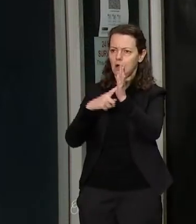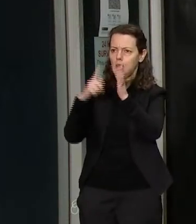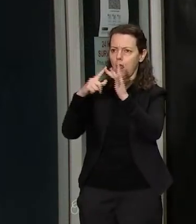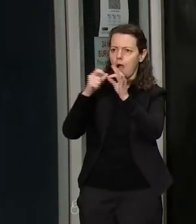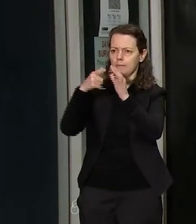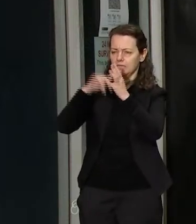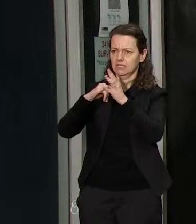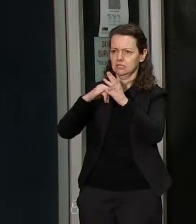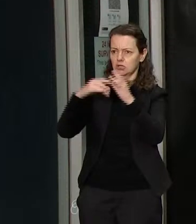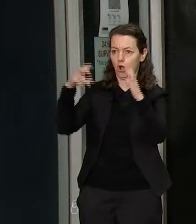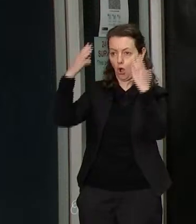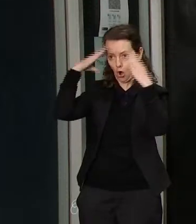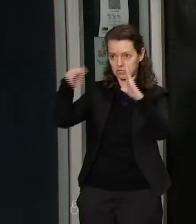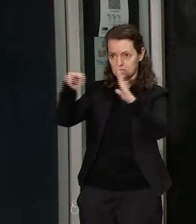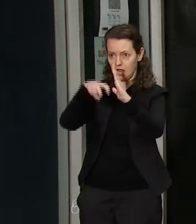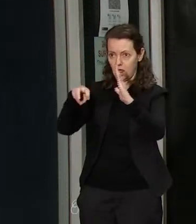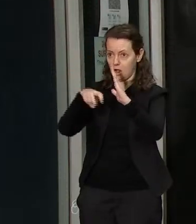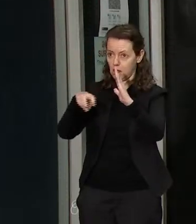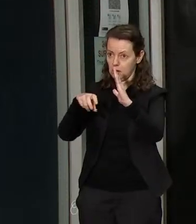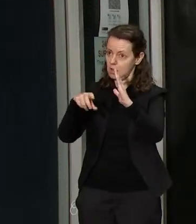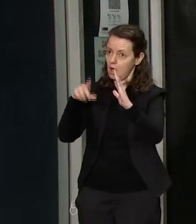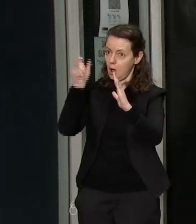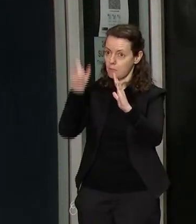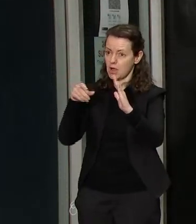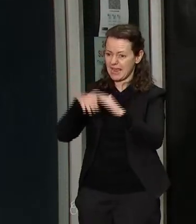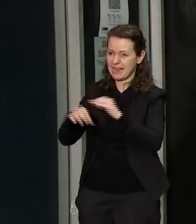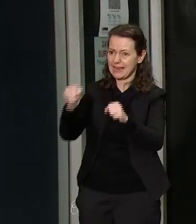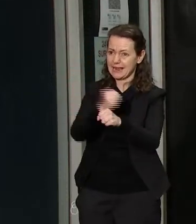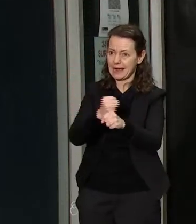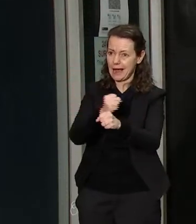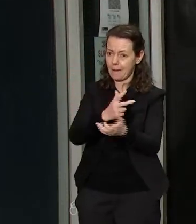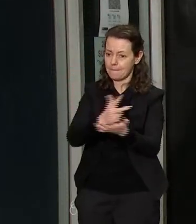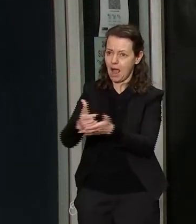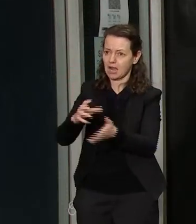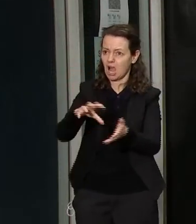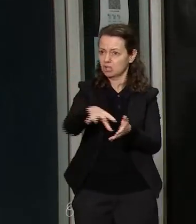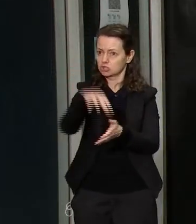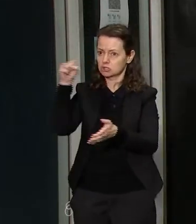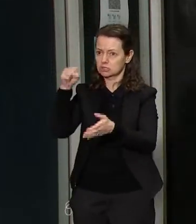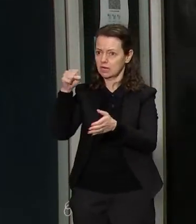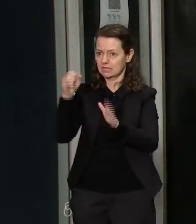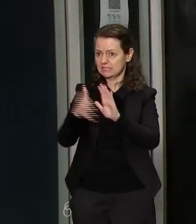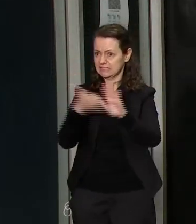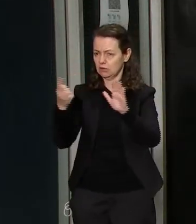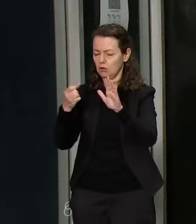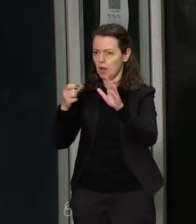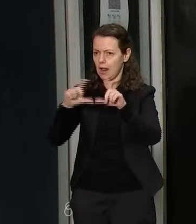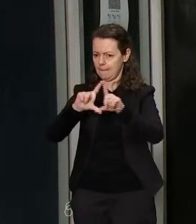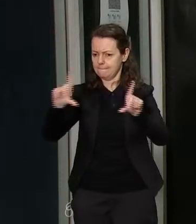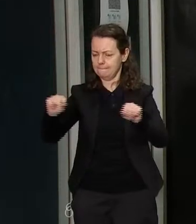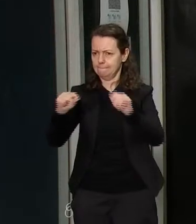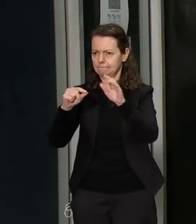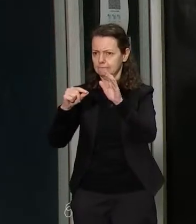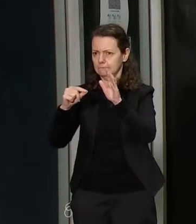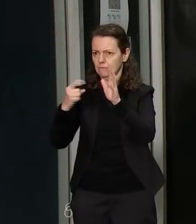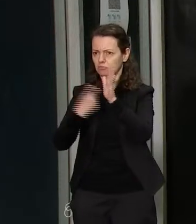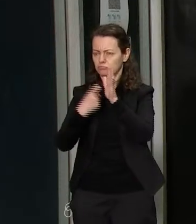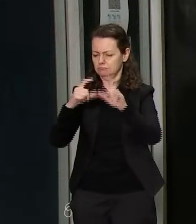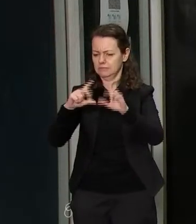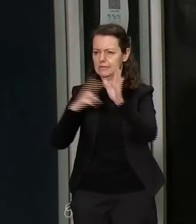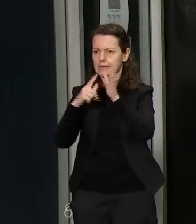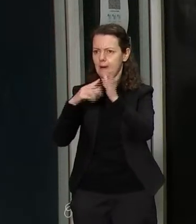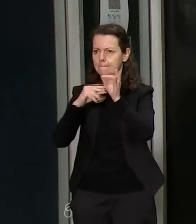hotel, in which someone went into the car park and stole a number plate off an ADF vehicle. Are you aware of this?